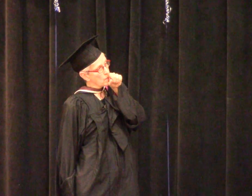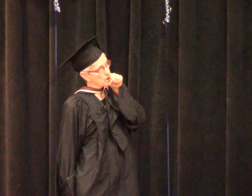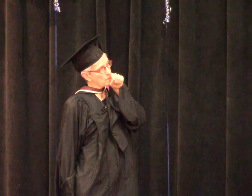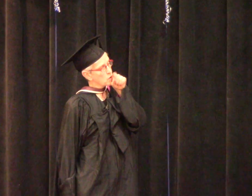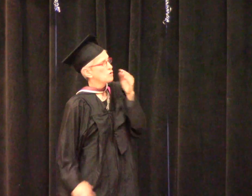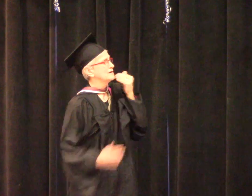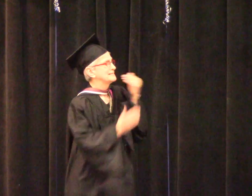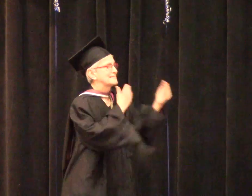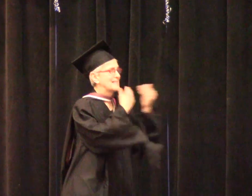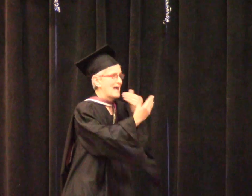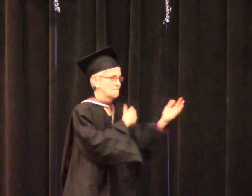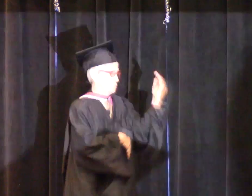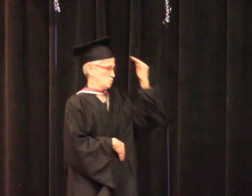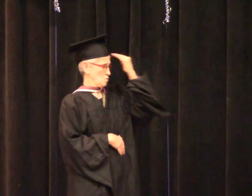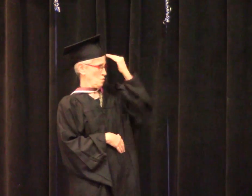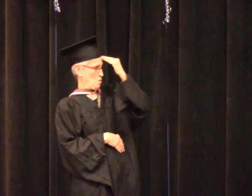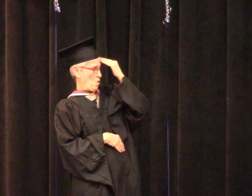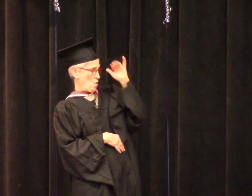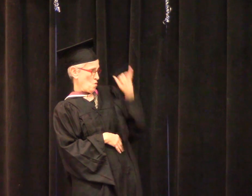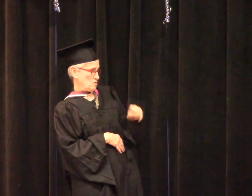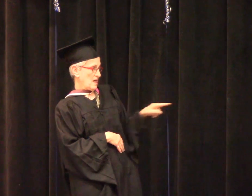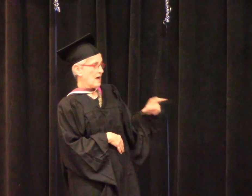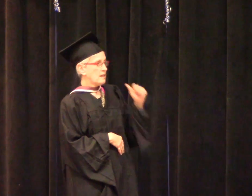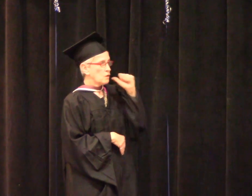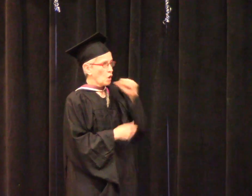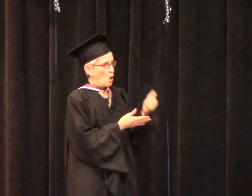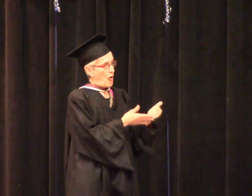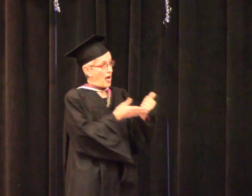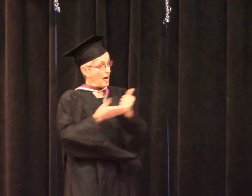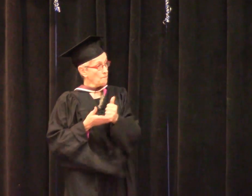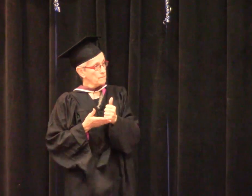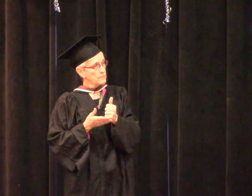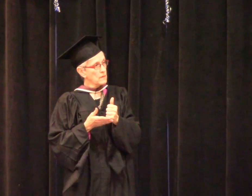The bird was so thankful for being set free